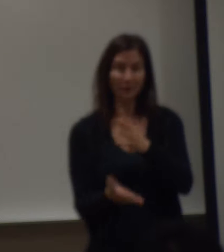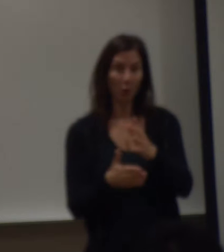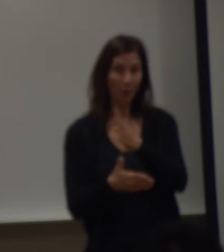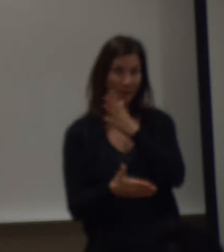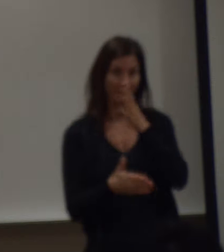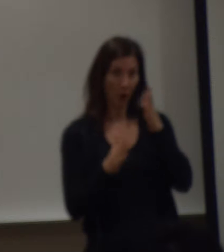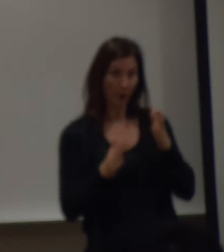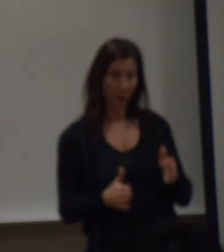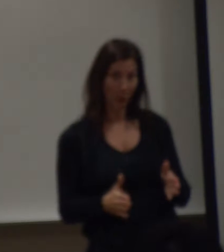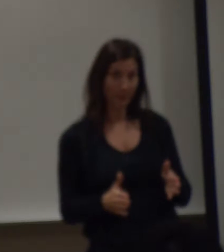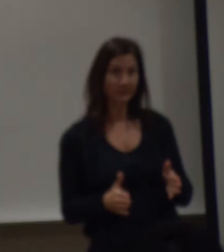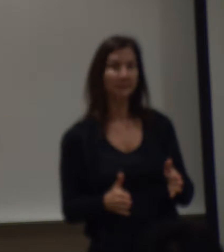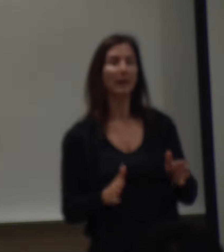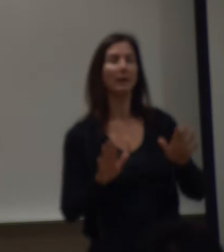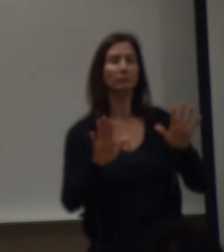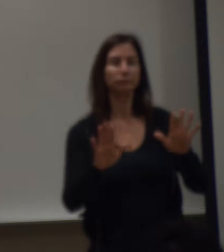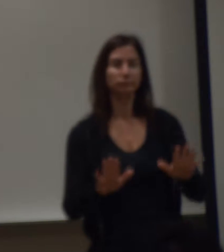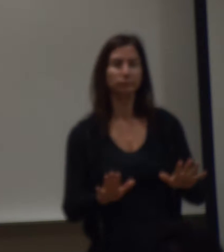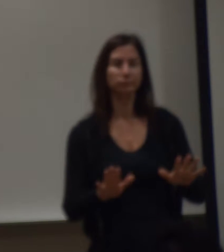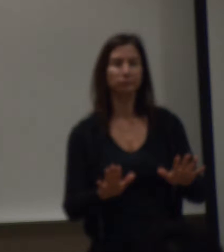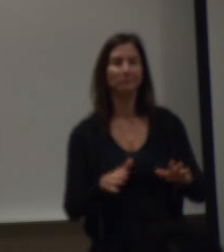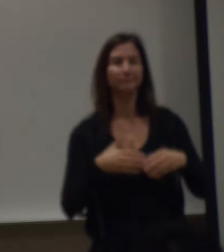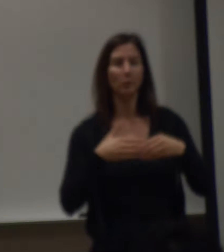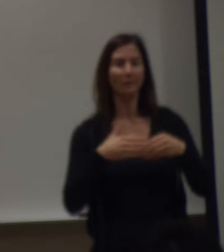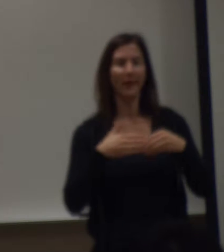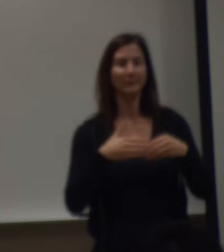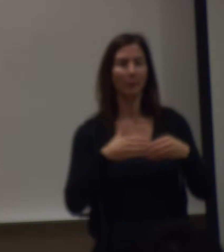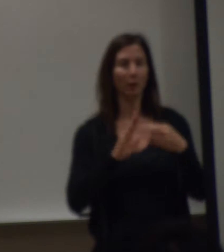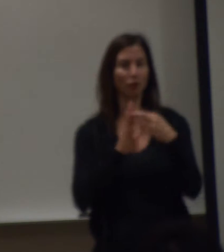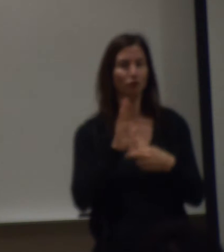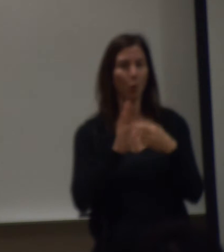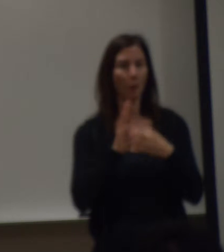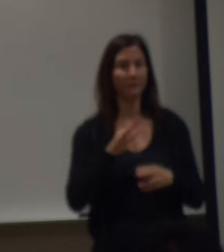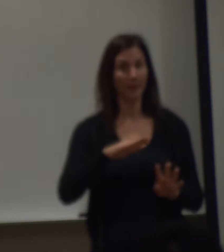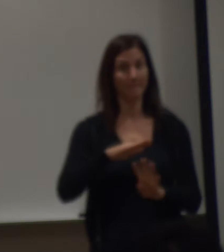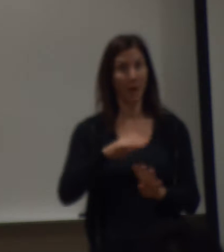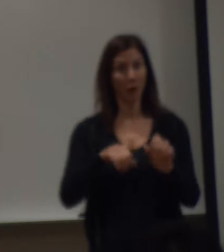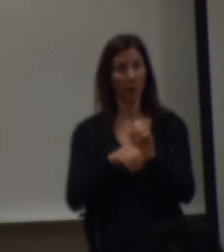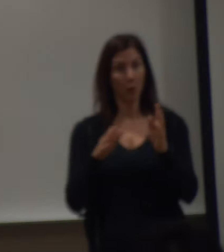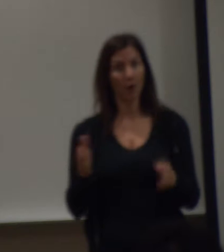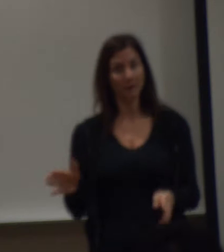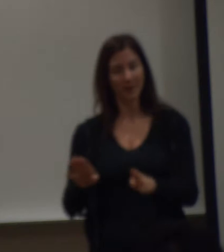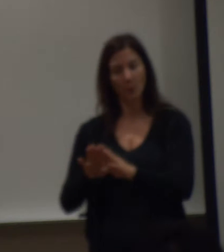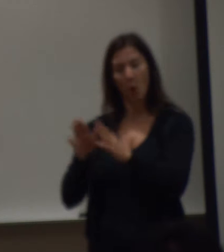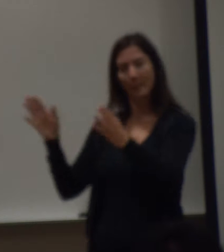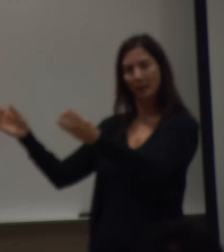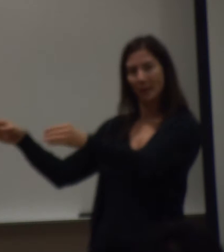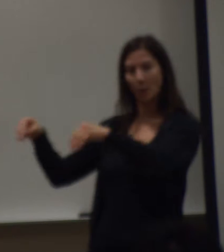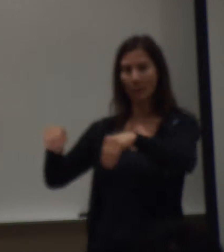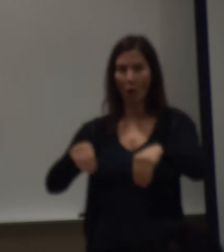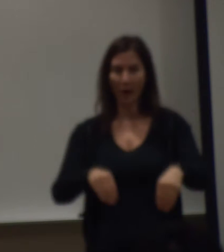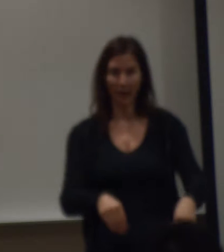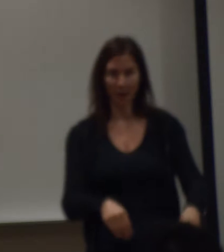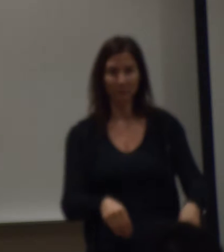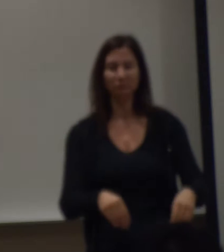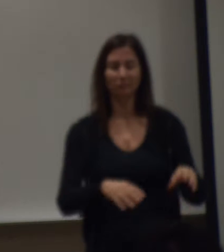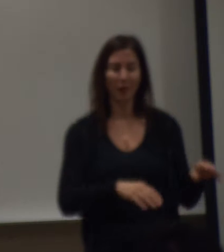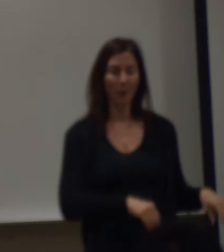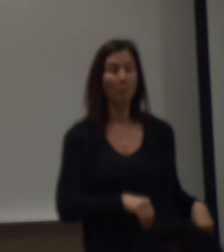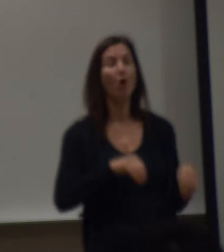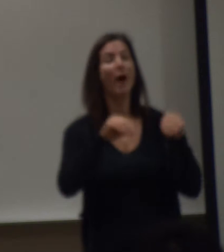they needed, a relaxation of the rules, and migrant workers were let in, mostly from